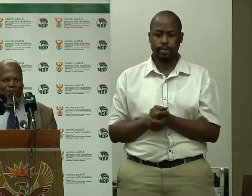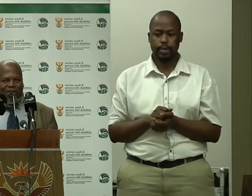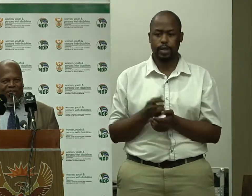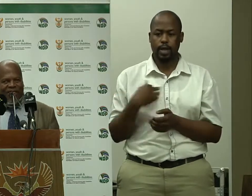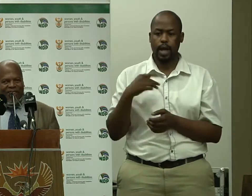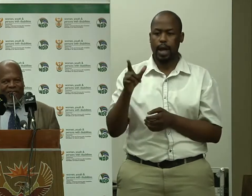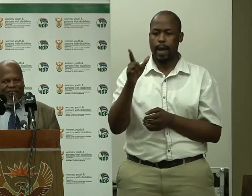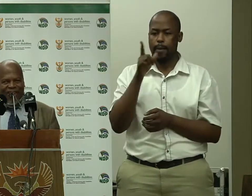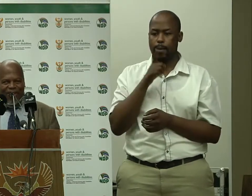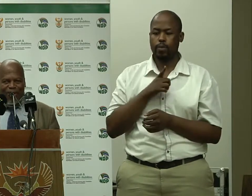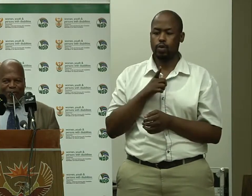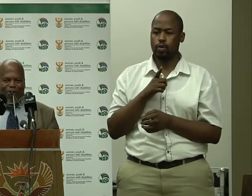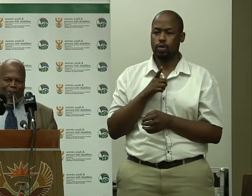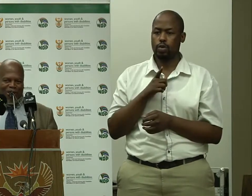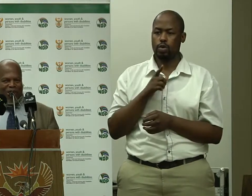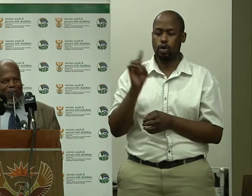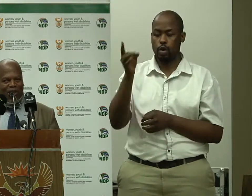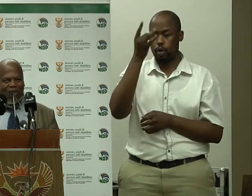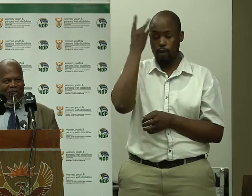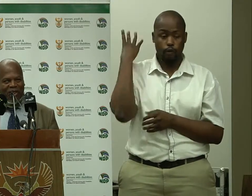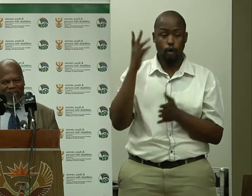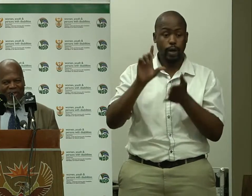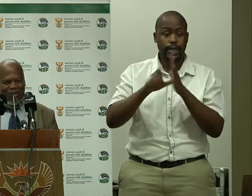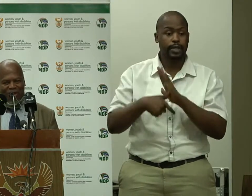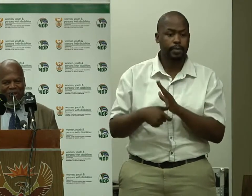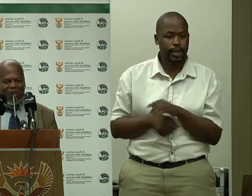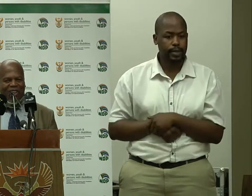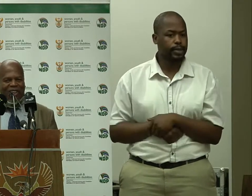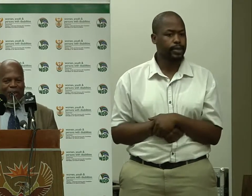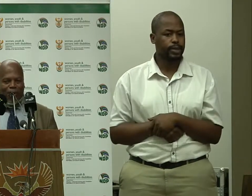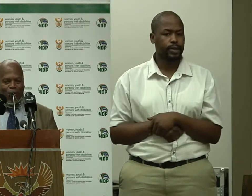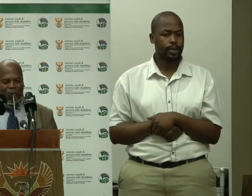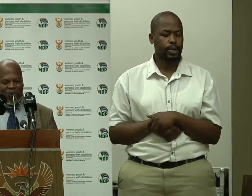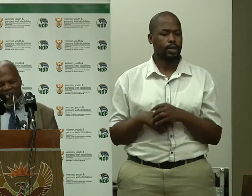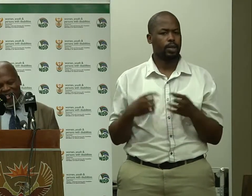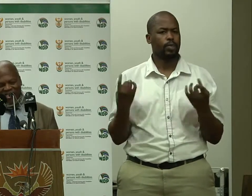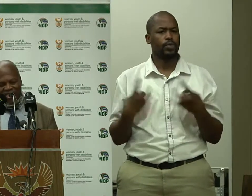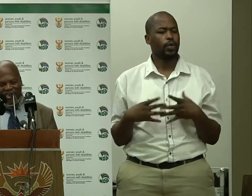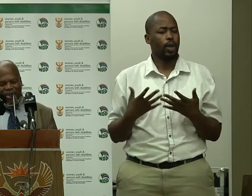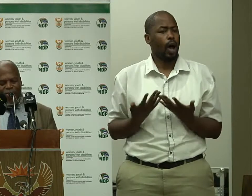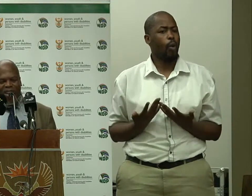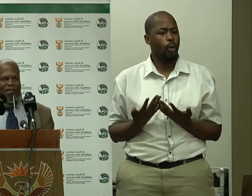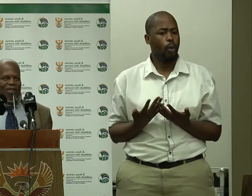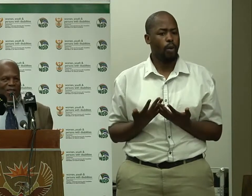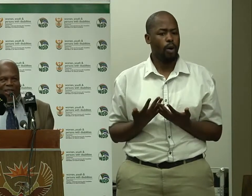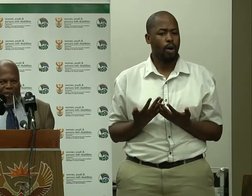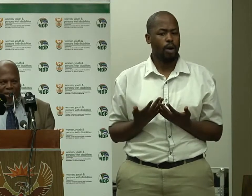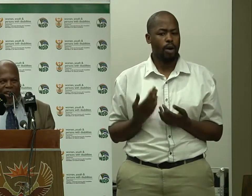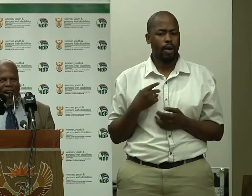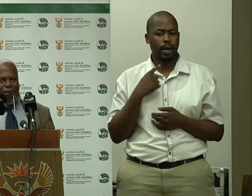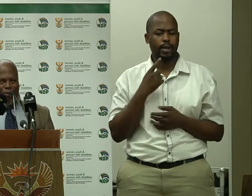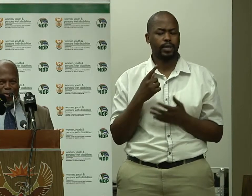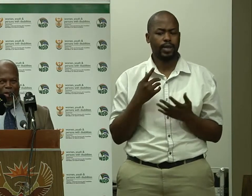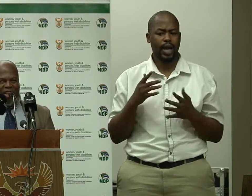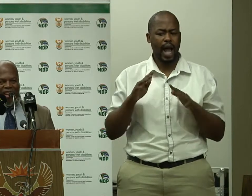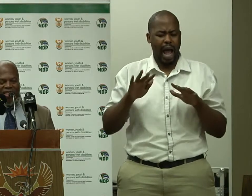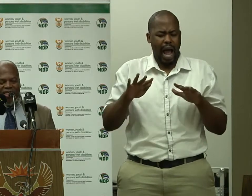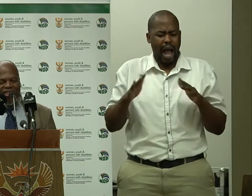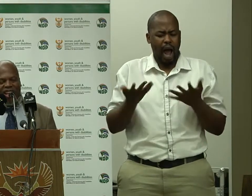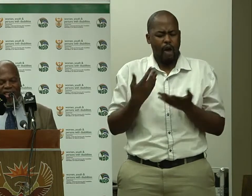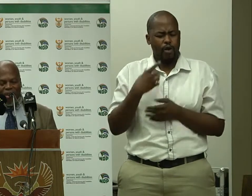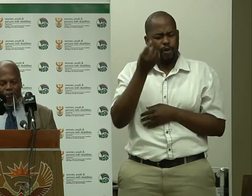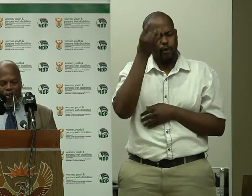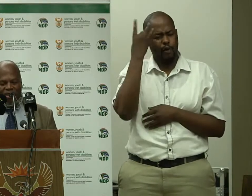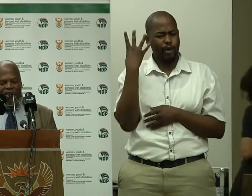I'm told, hey, we forgot disability, you know, hey, Batum. So I said, how do you